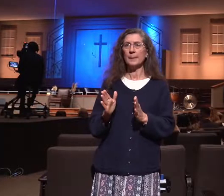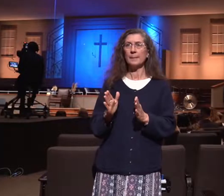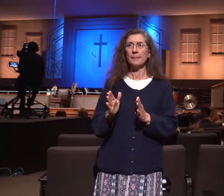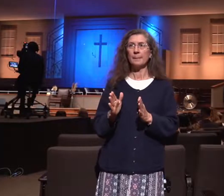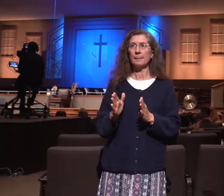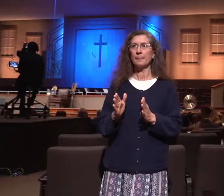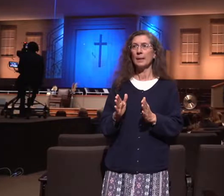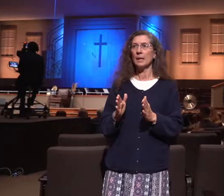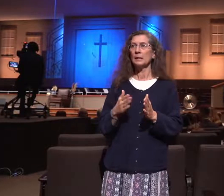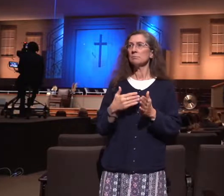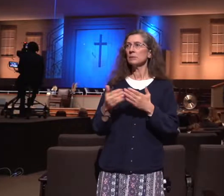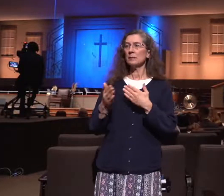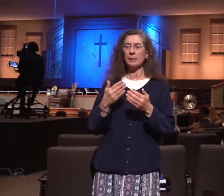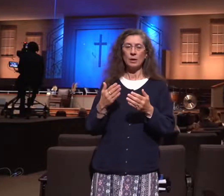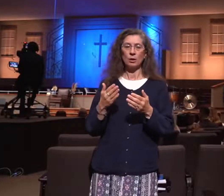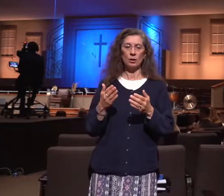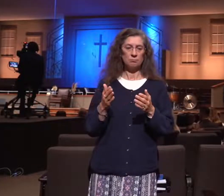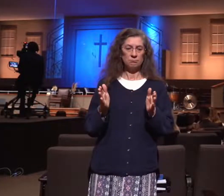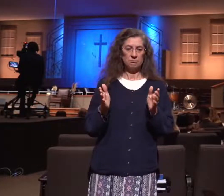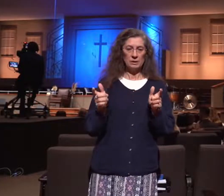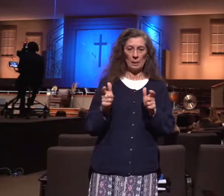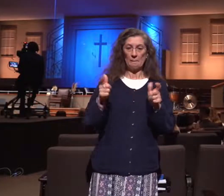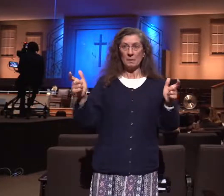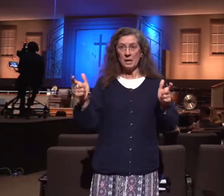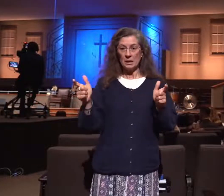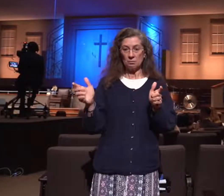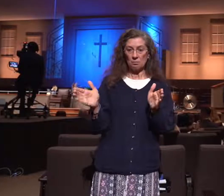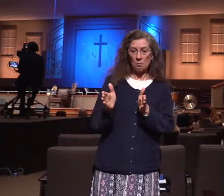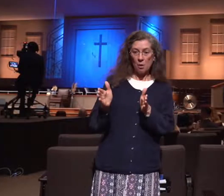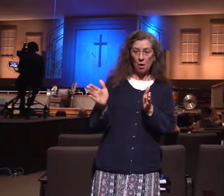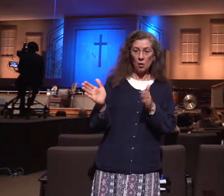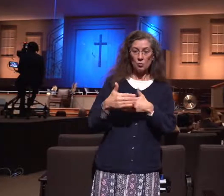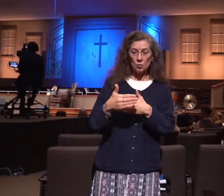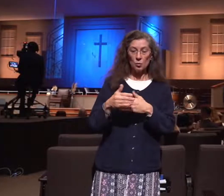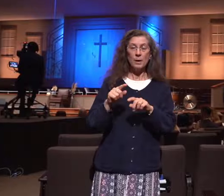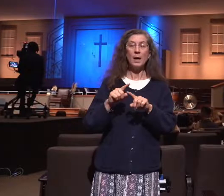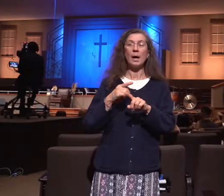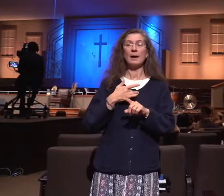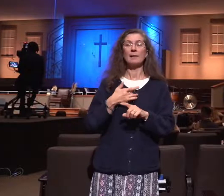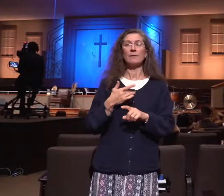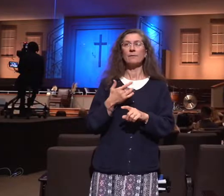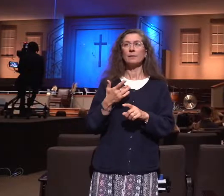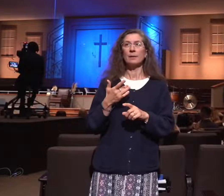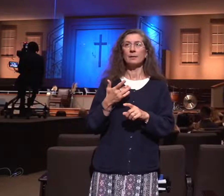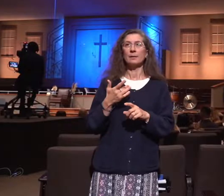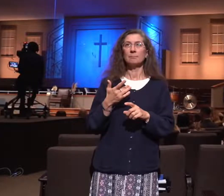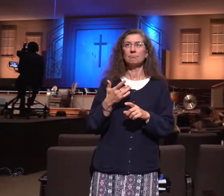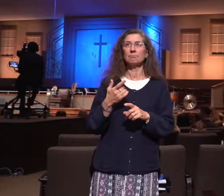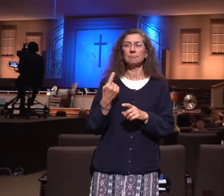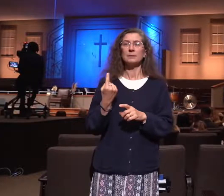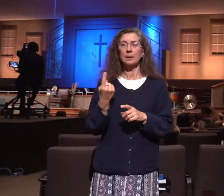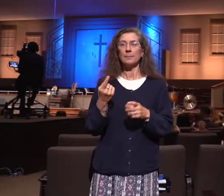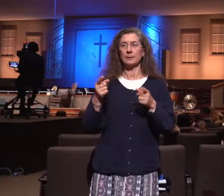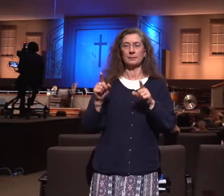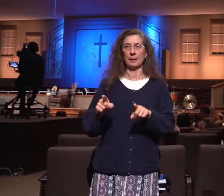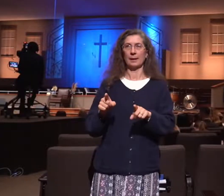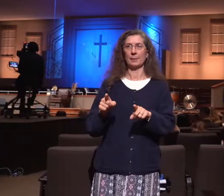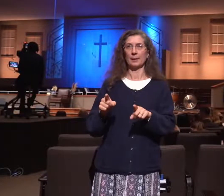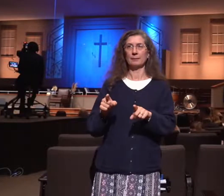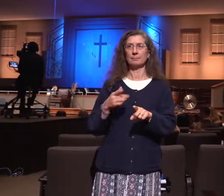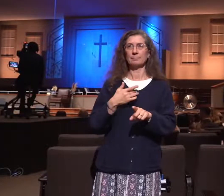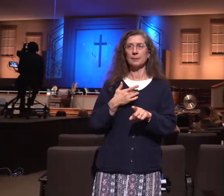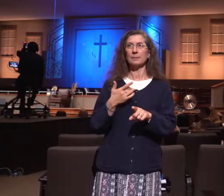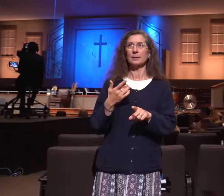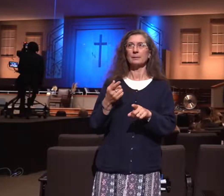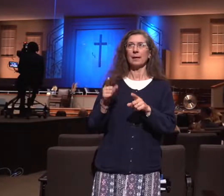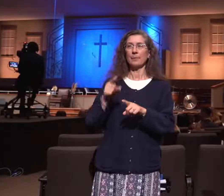didn't make any difference. You could just sense that something big was about to happen. And by the way,